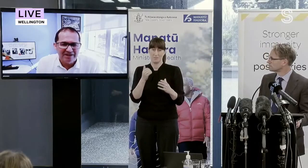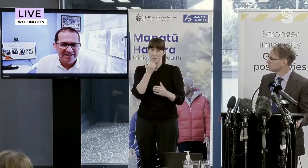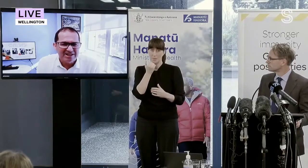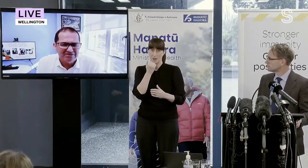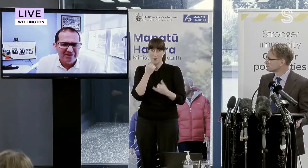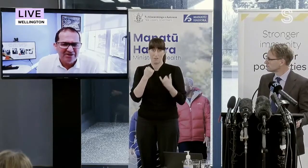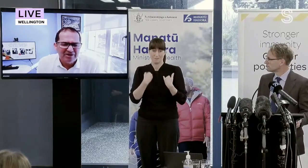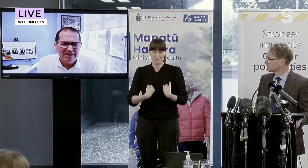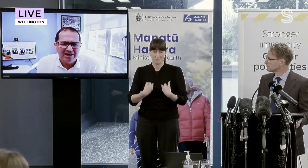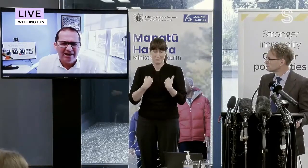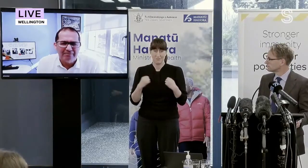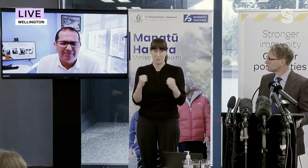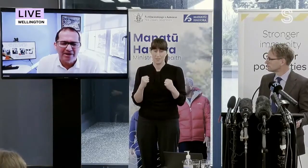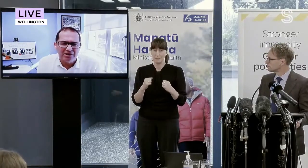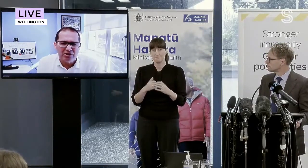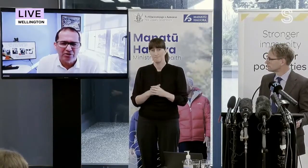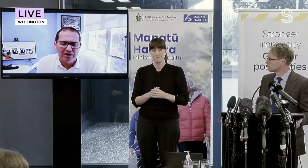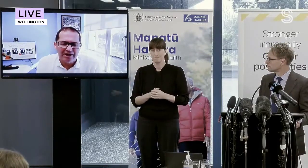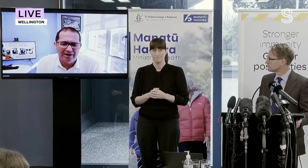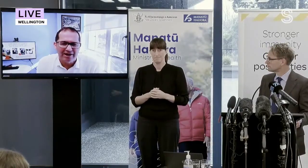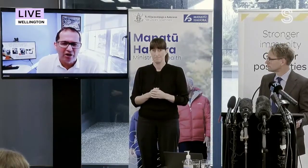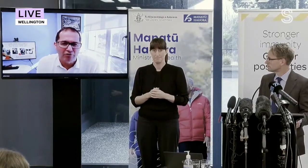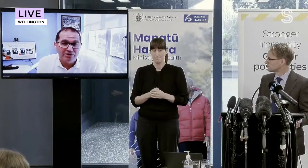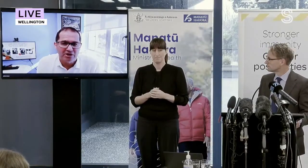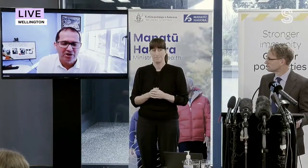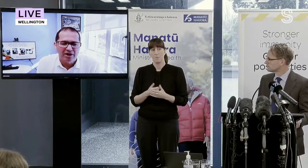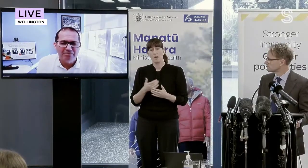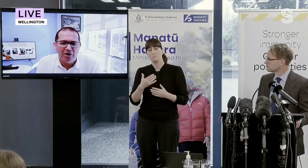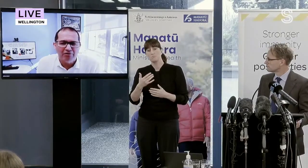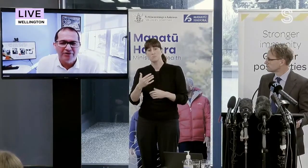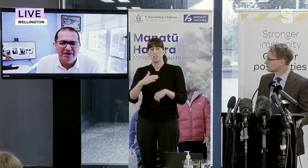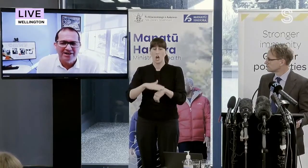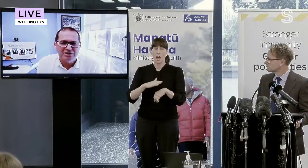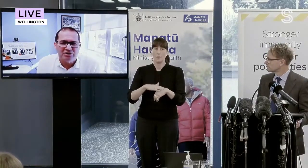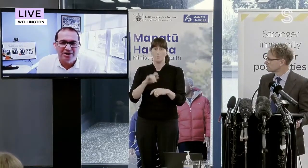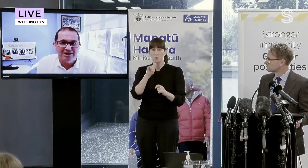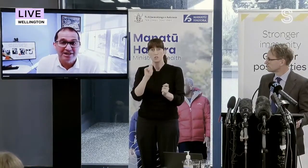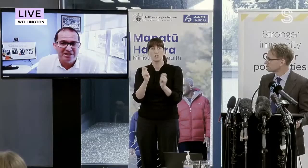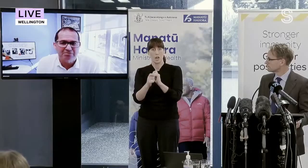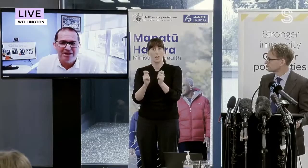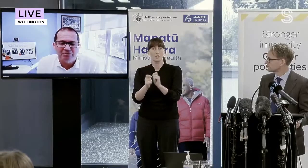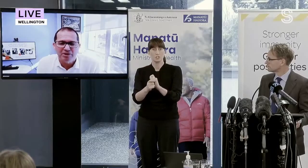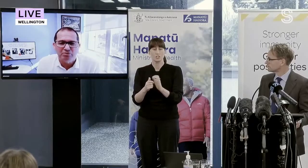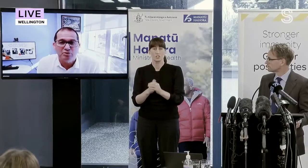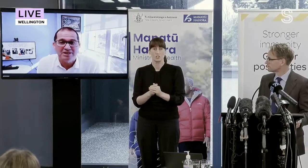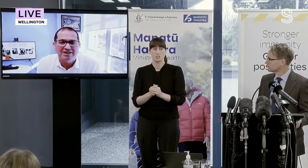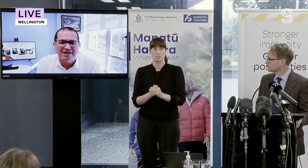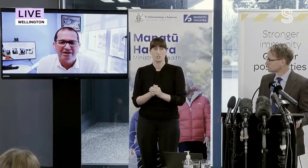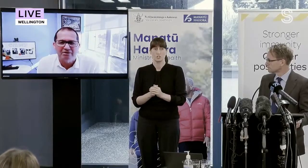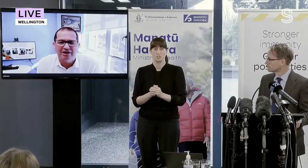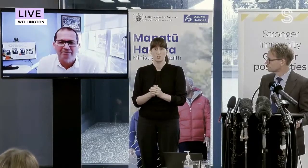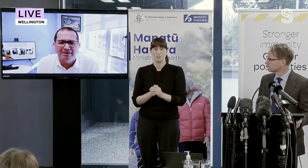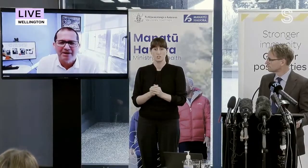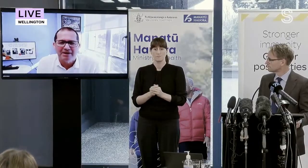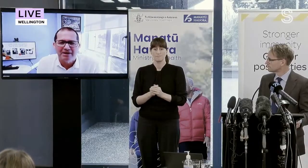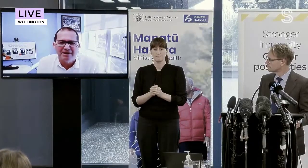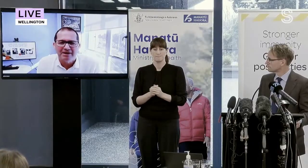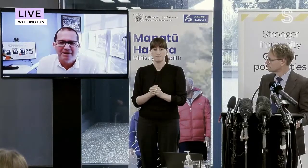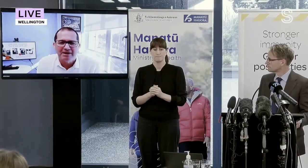does vary, over time often. And so I think that's the pattern we will see